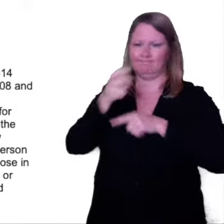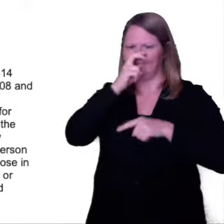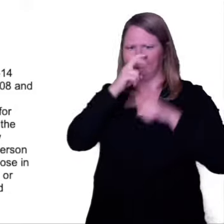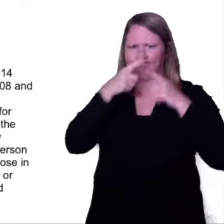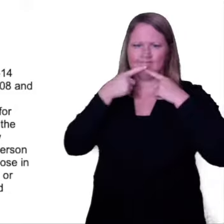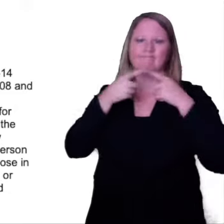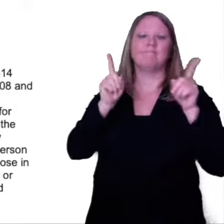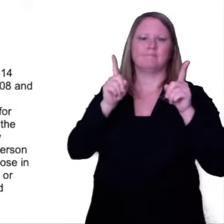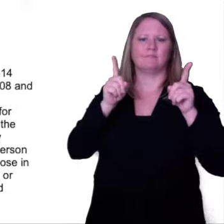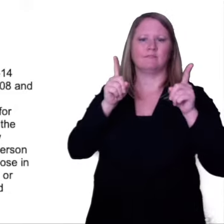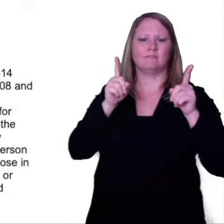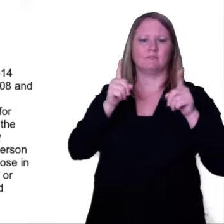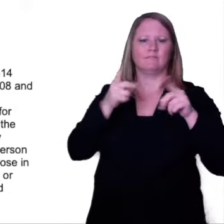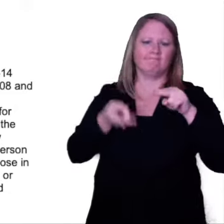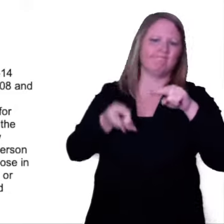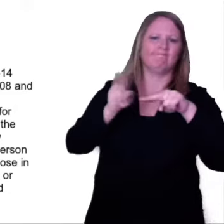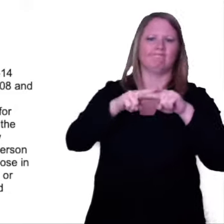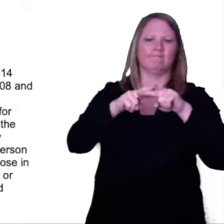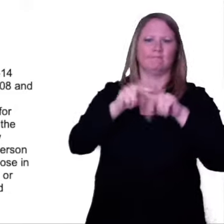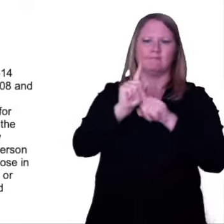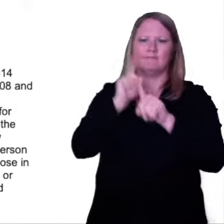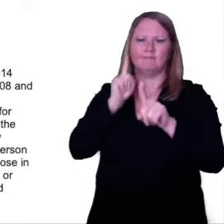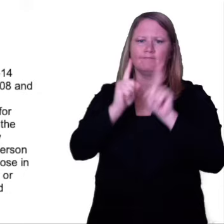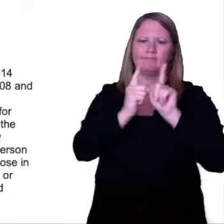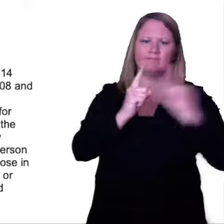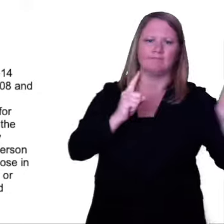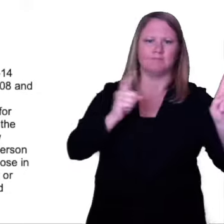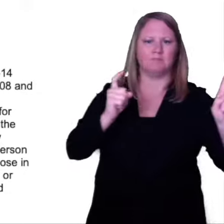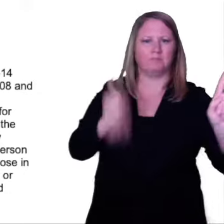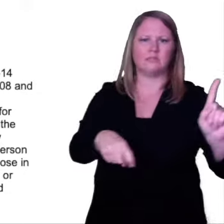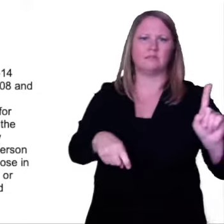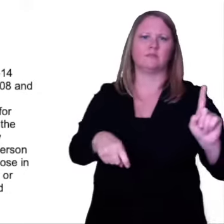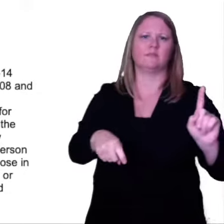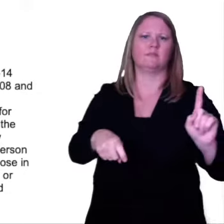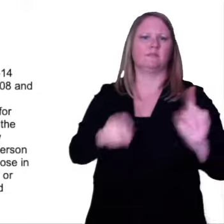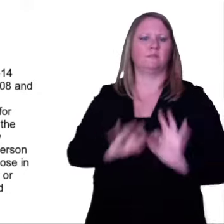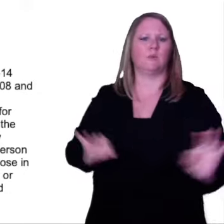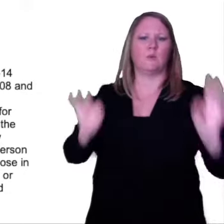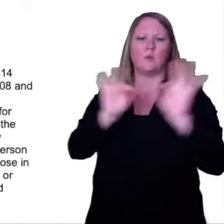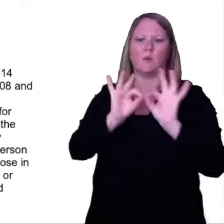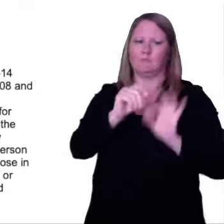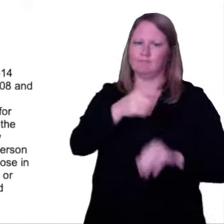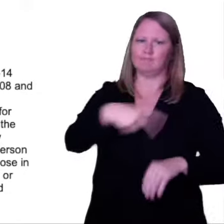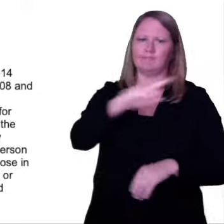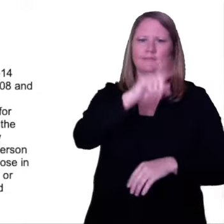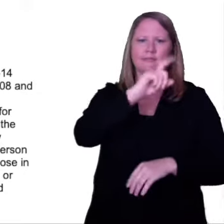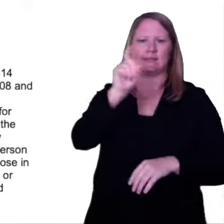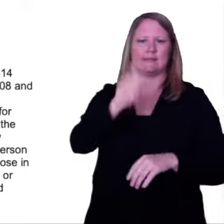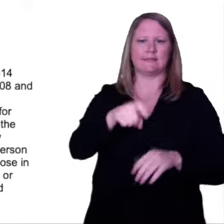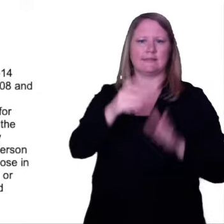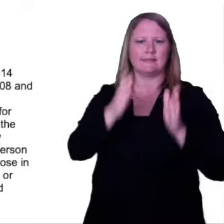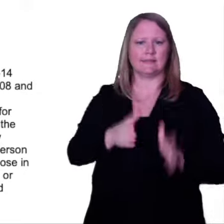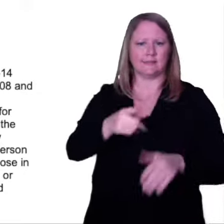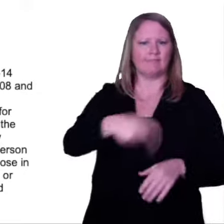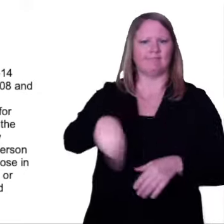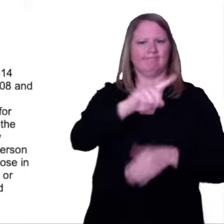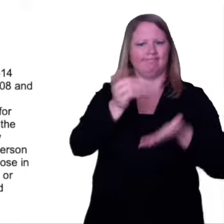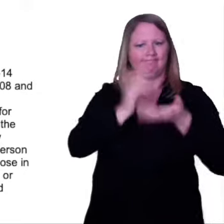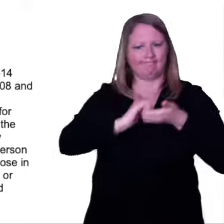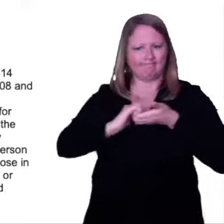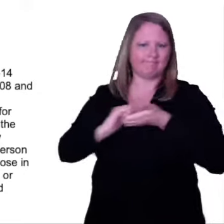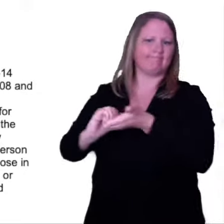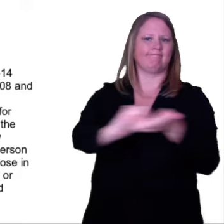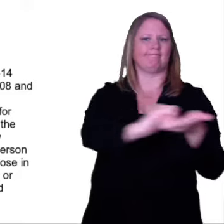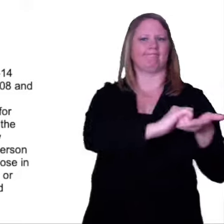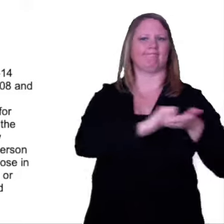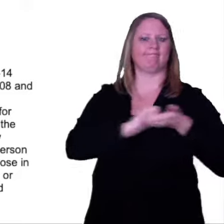whereas Executive Order GA14 superseded Executive Order GA08 and expanded the